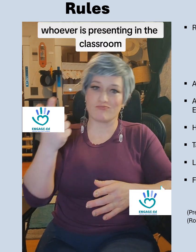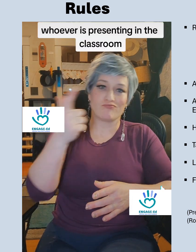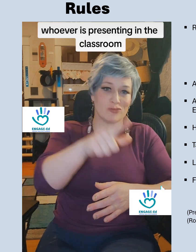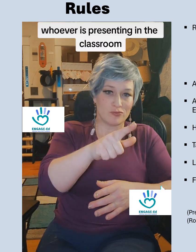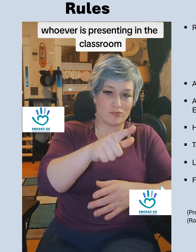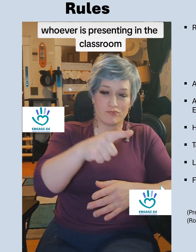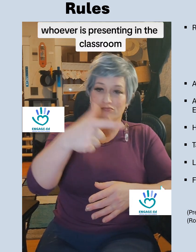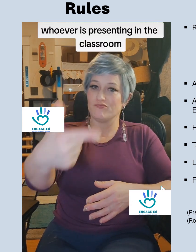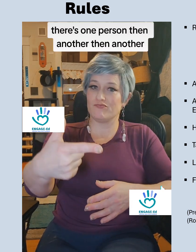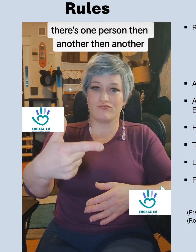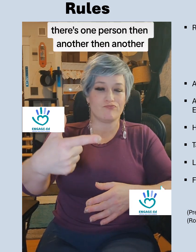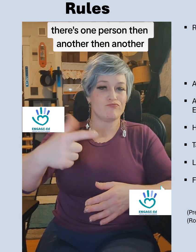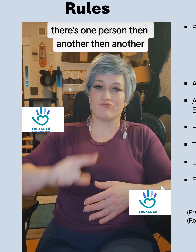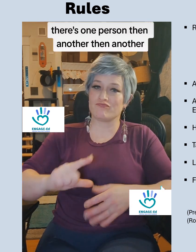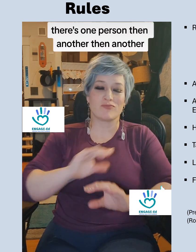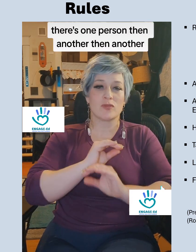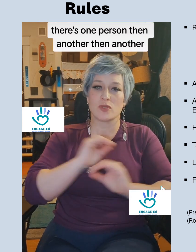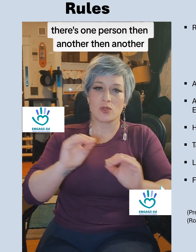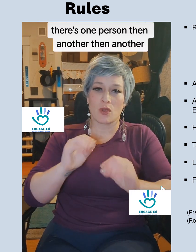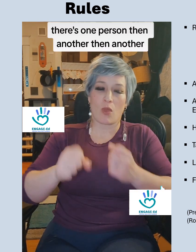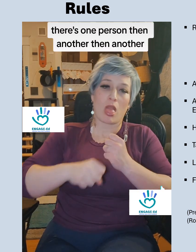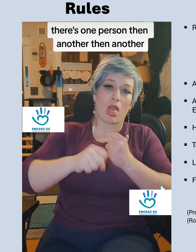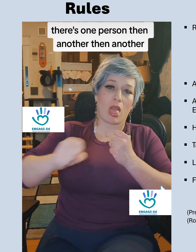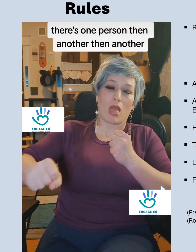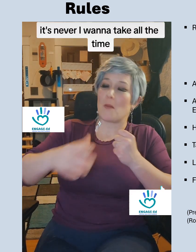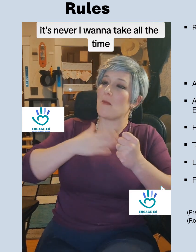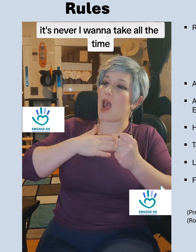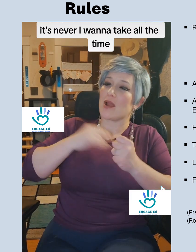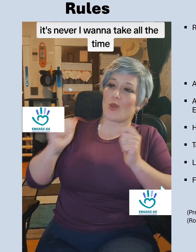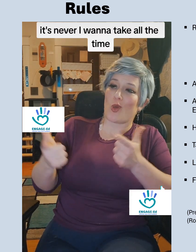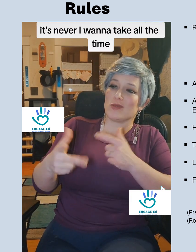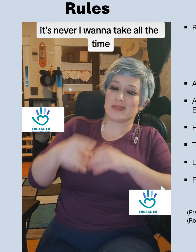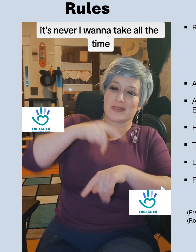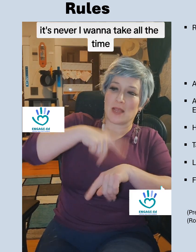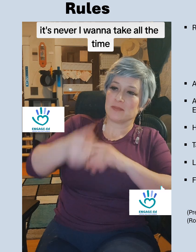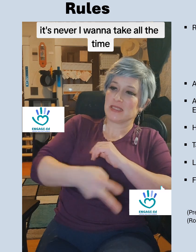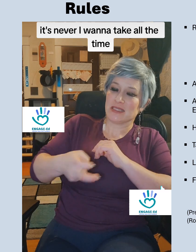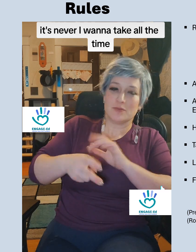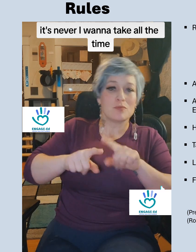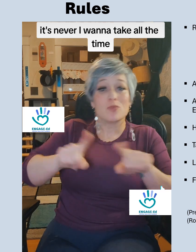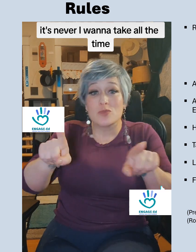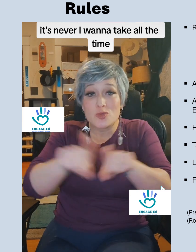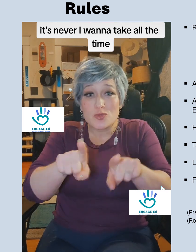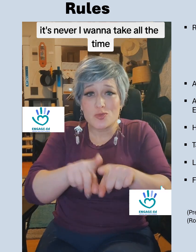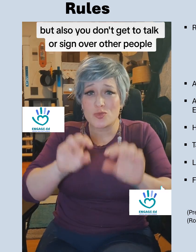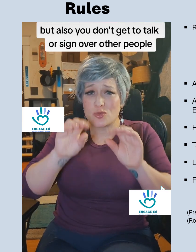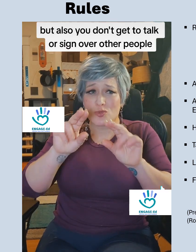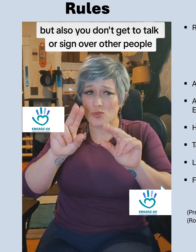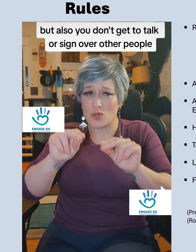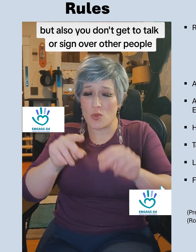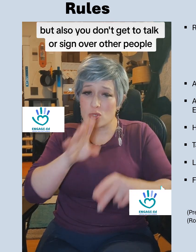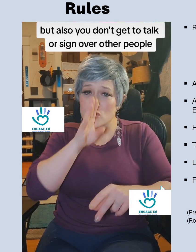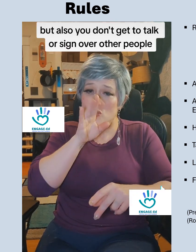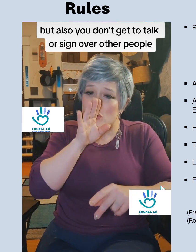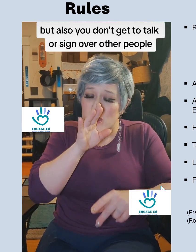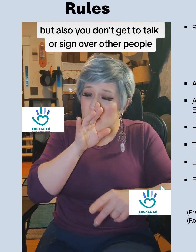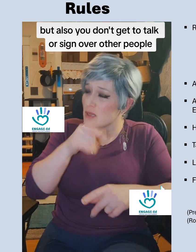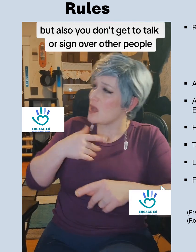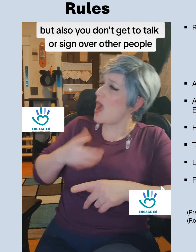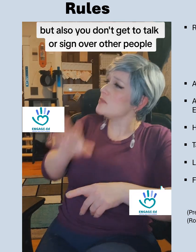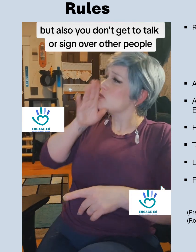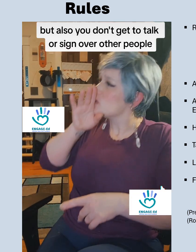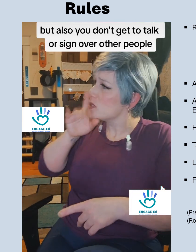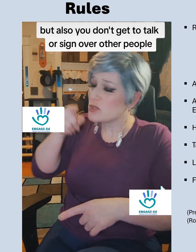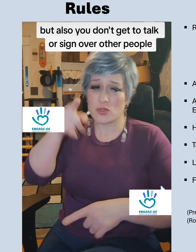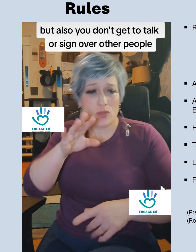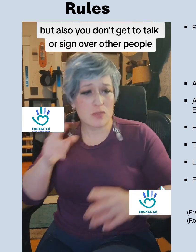Whoever's presenting in the classroom, there's one person, then another, then another. It's never, oh, I'm going to take all the time, but also you don't get to talk or sign